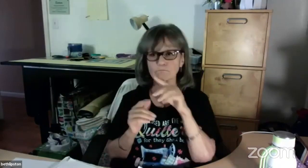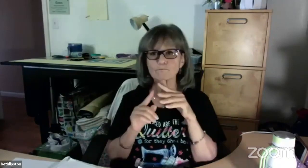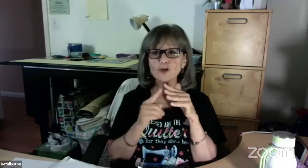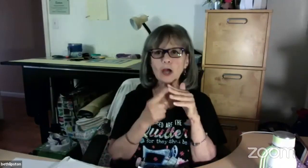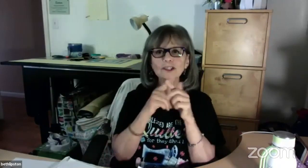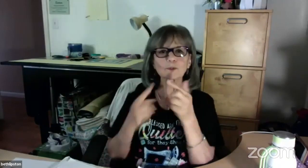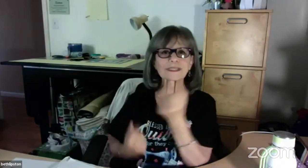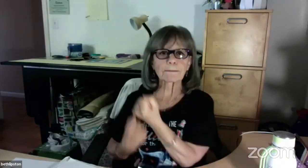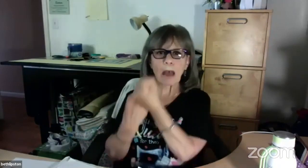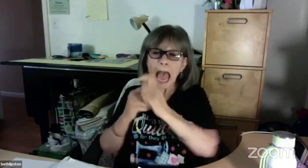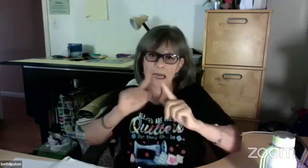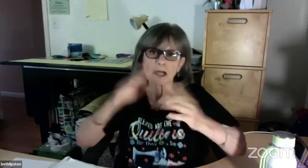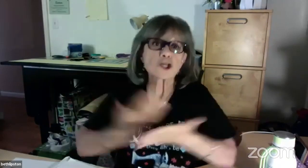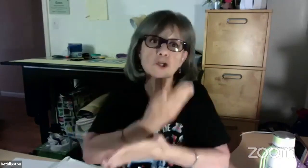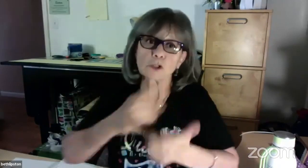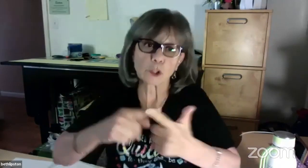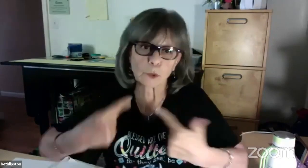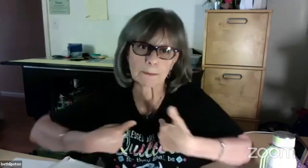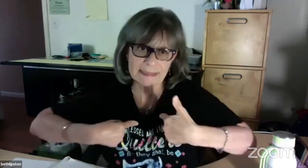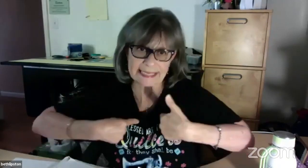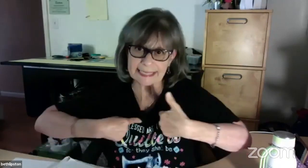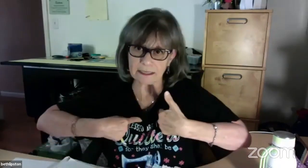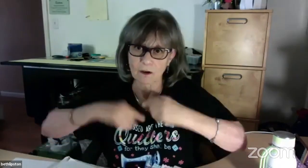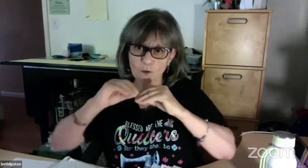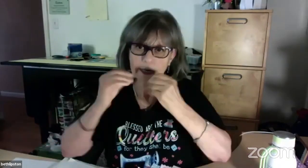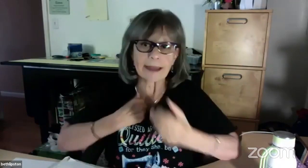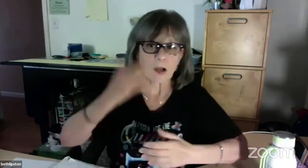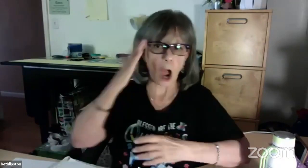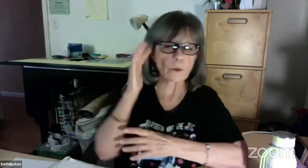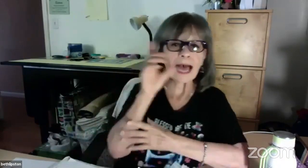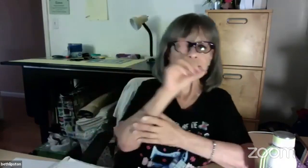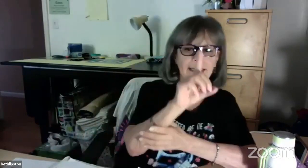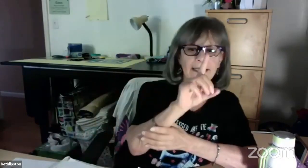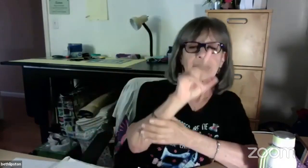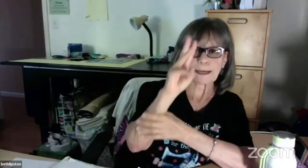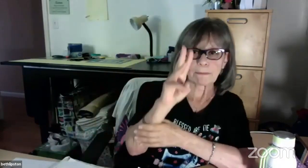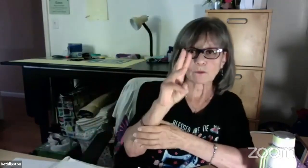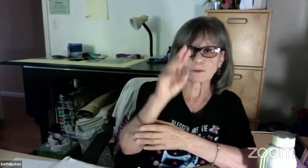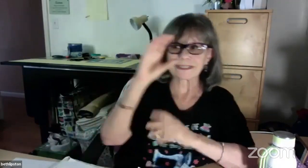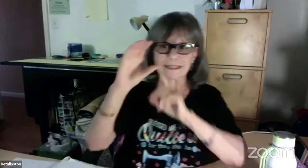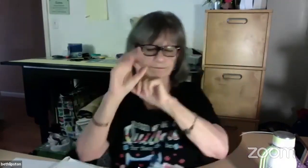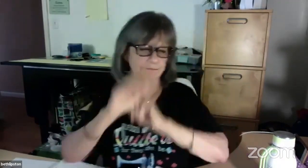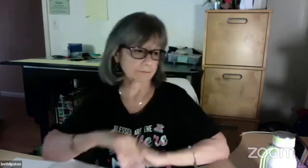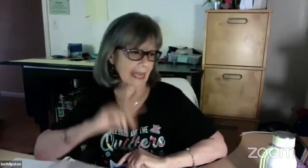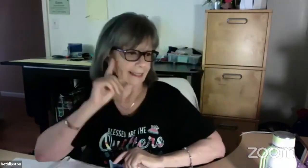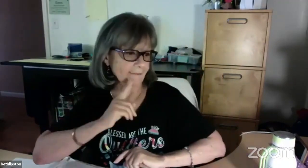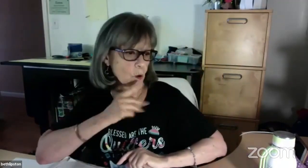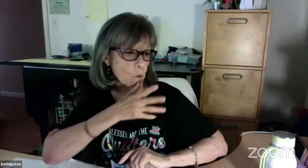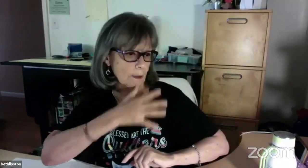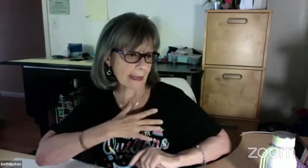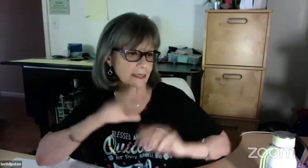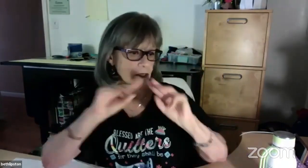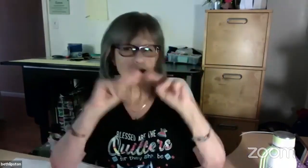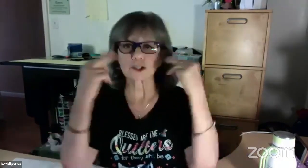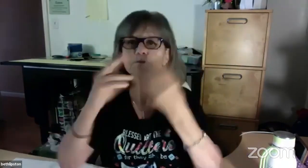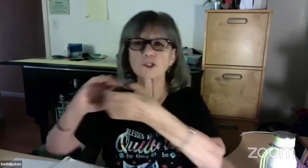deaf. And this is a new event to me. This is a new organization for me,